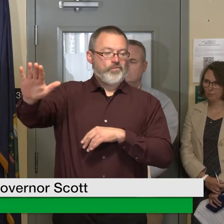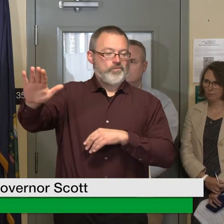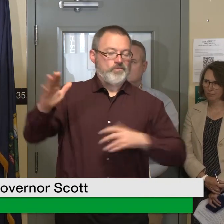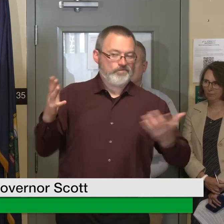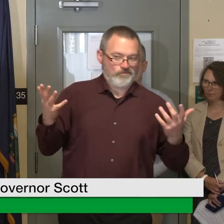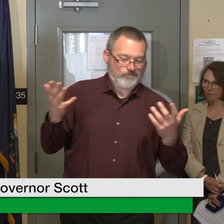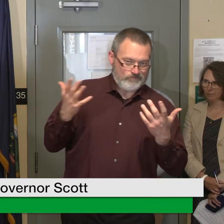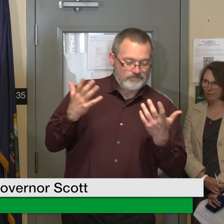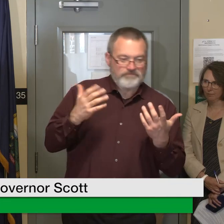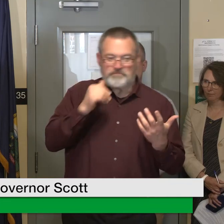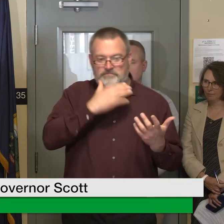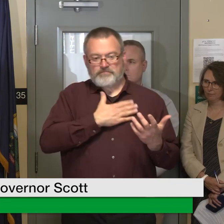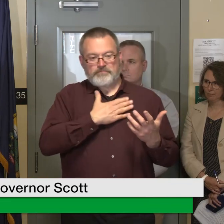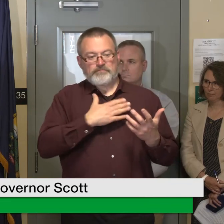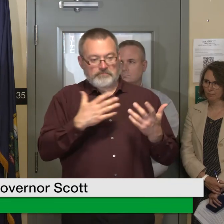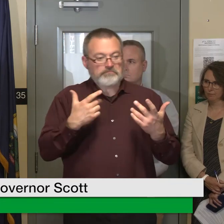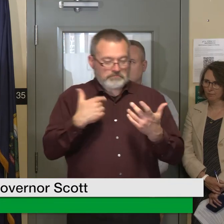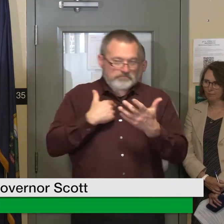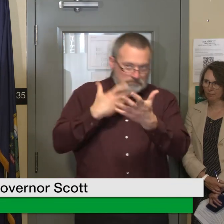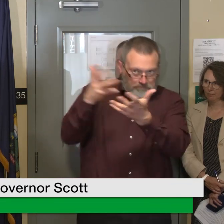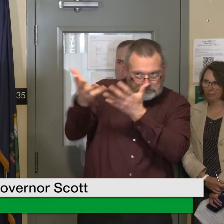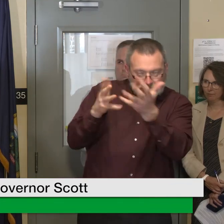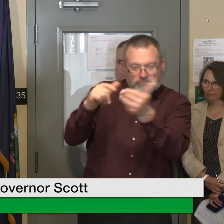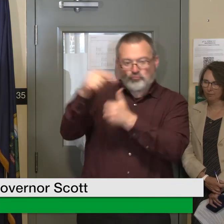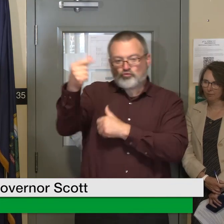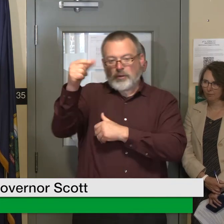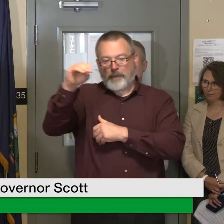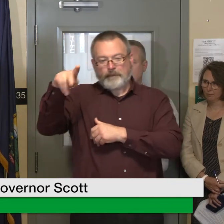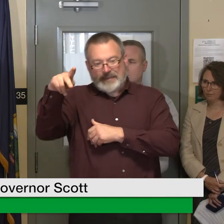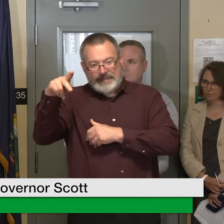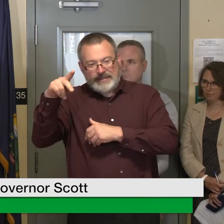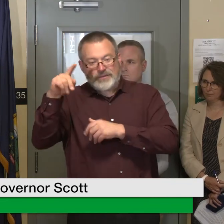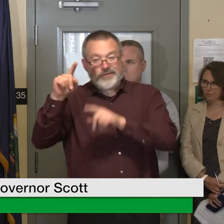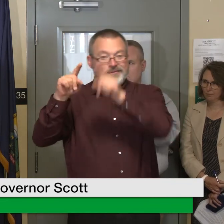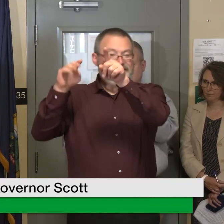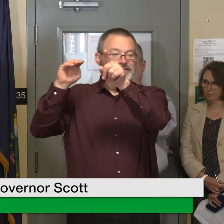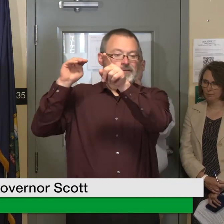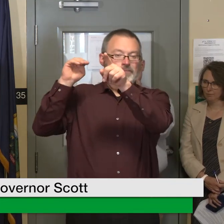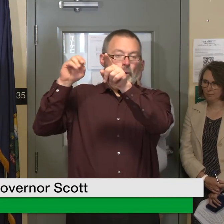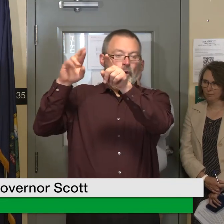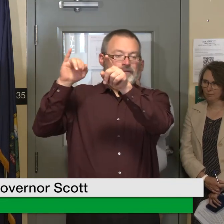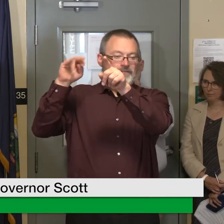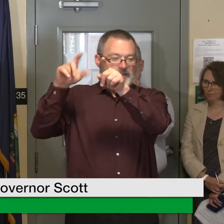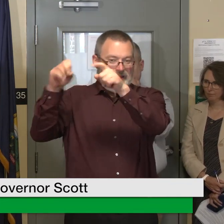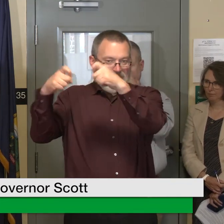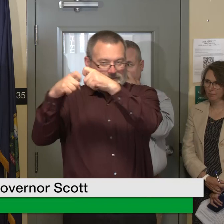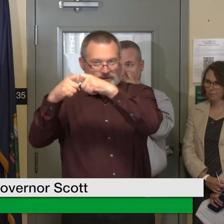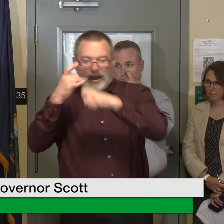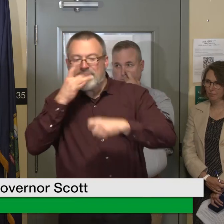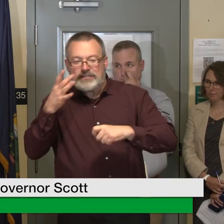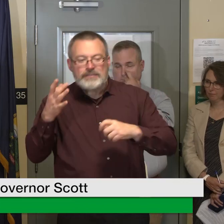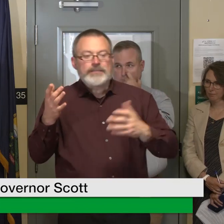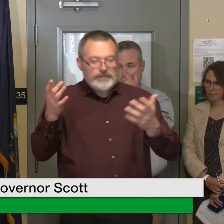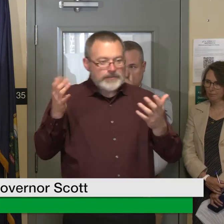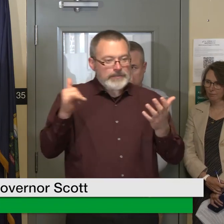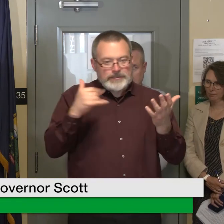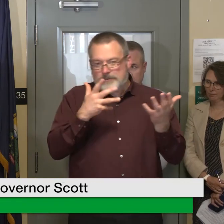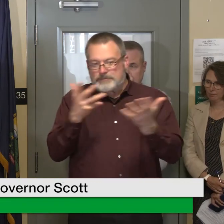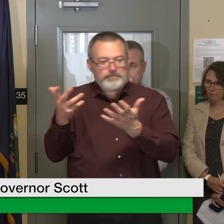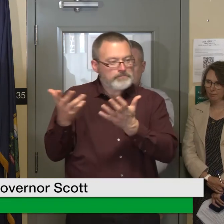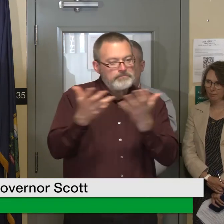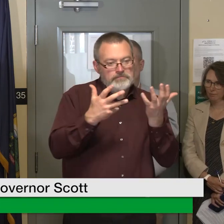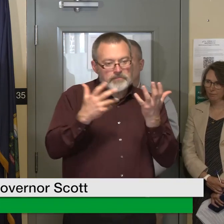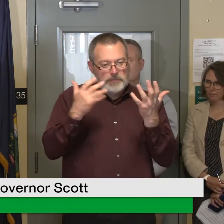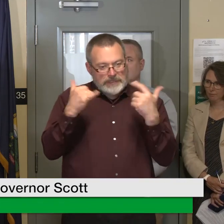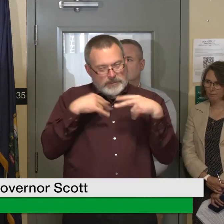close communication with both GMP and Morrisville Water and Light throughout the event, and know that they were following forecasts closely